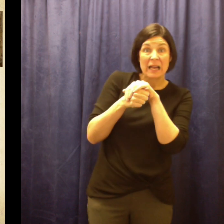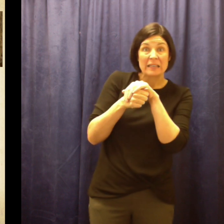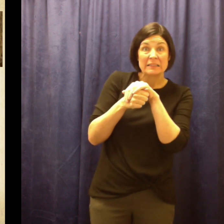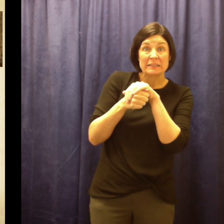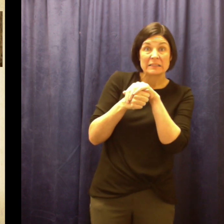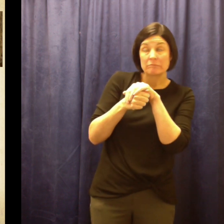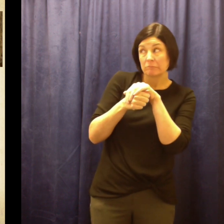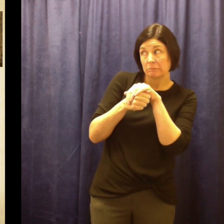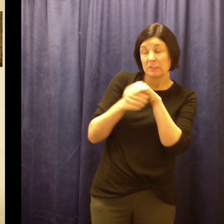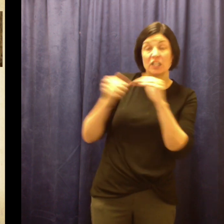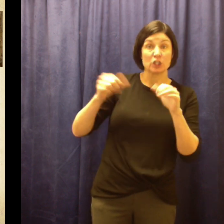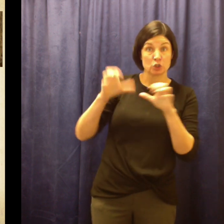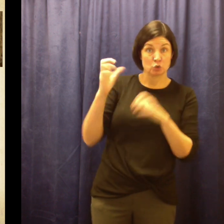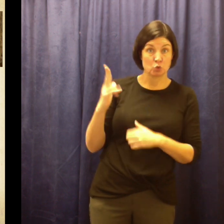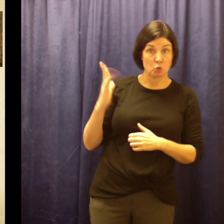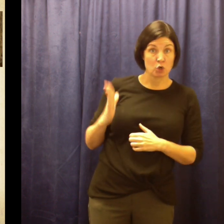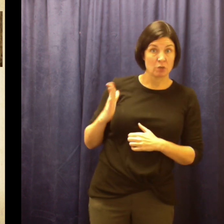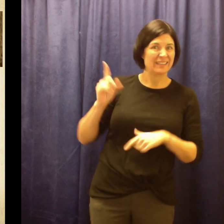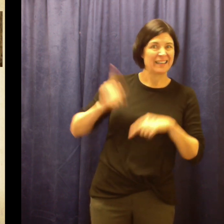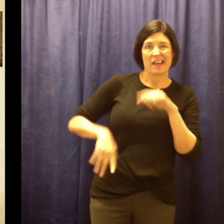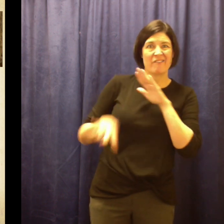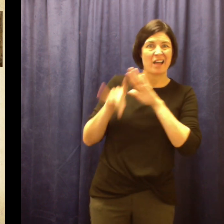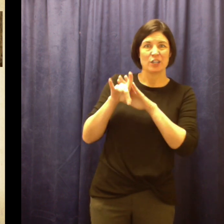likely to find you.